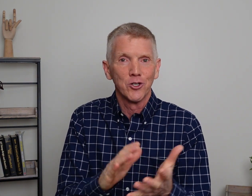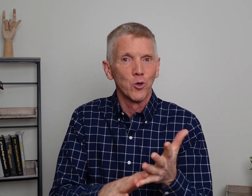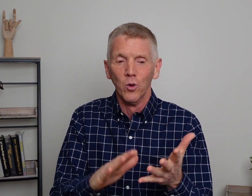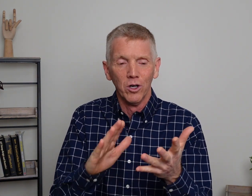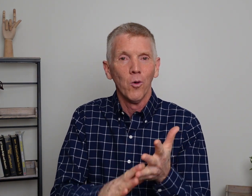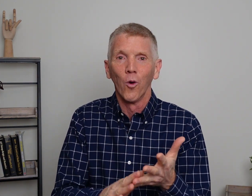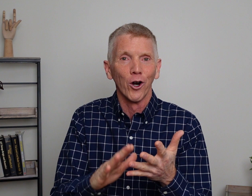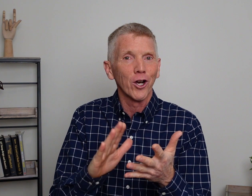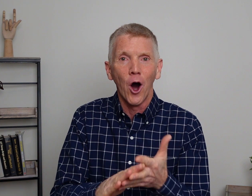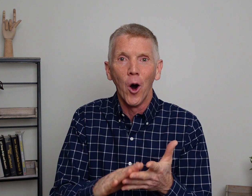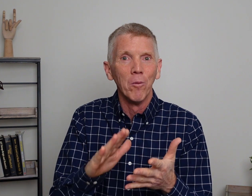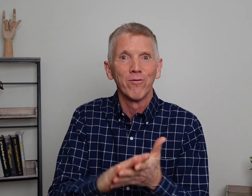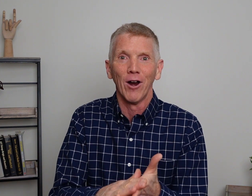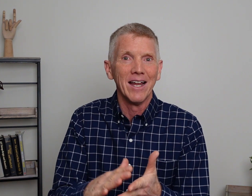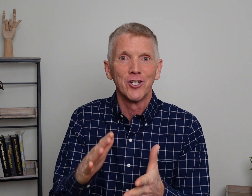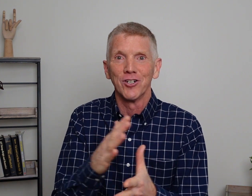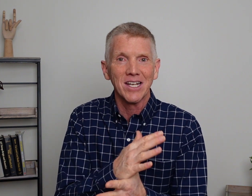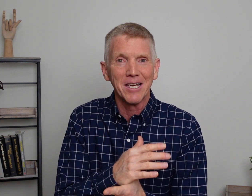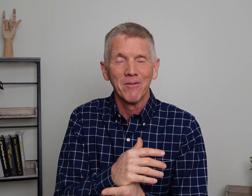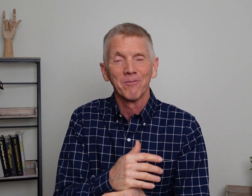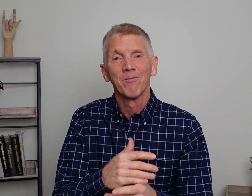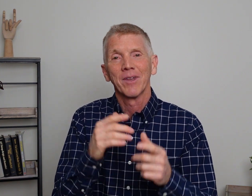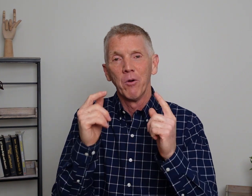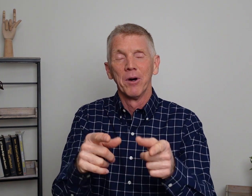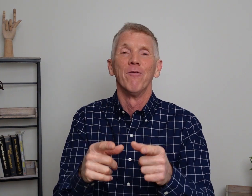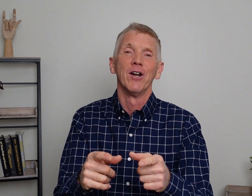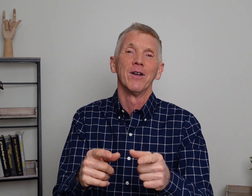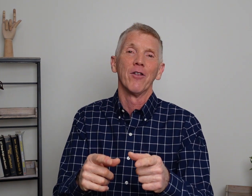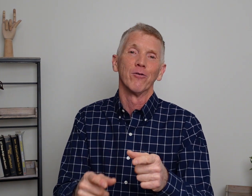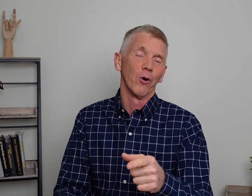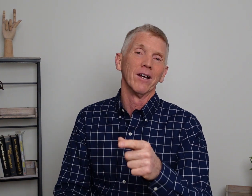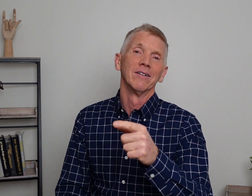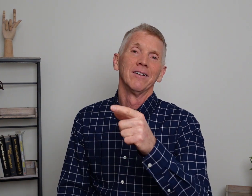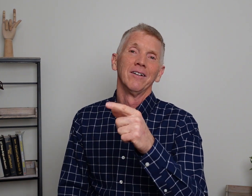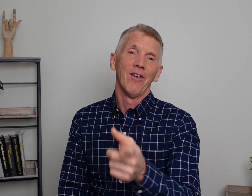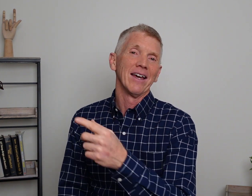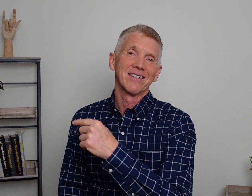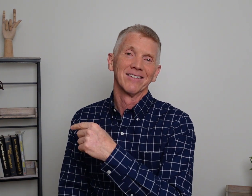school, work, home, friends, your team, and we'll put a video together for you. Thanks.